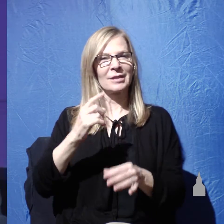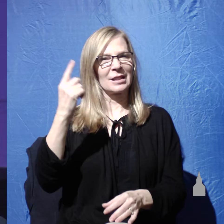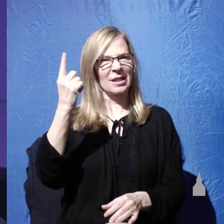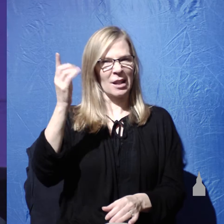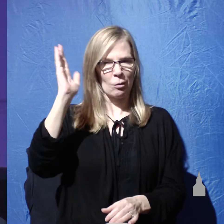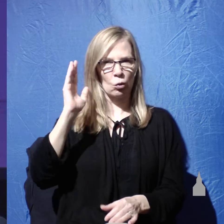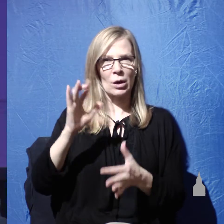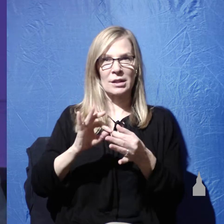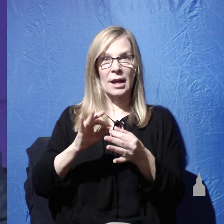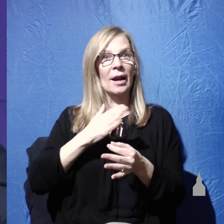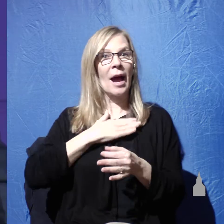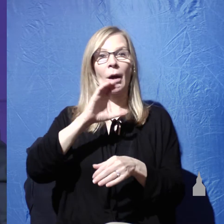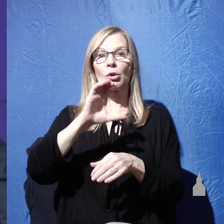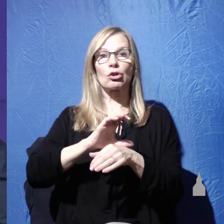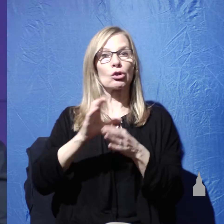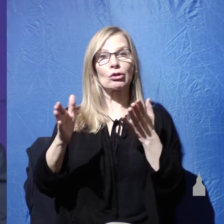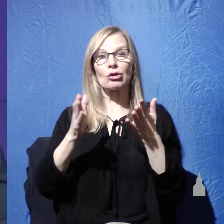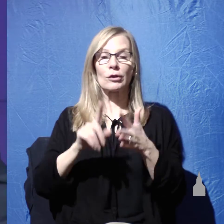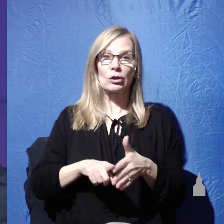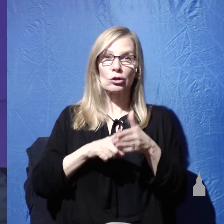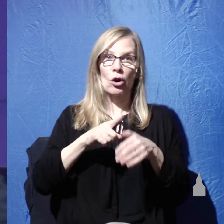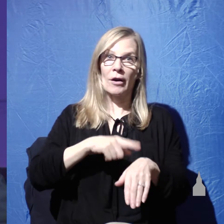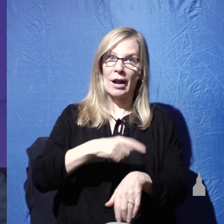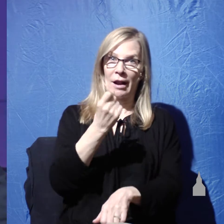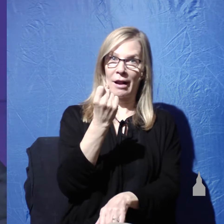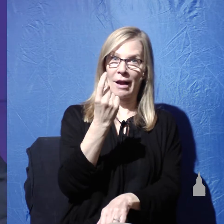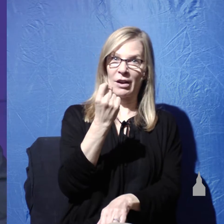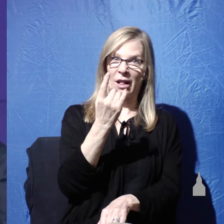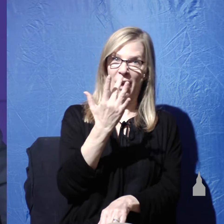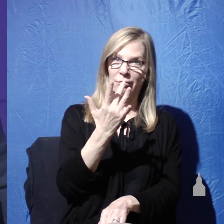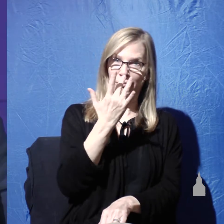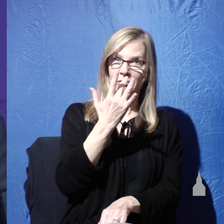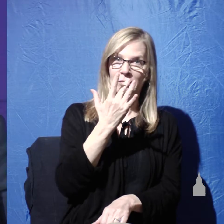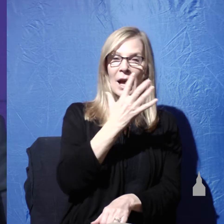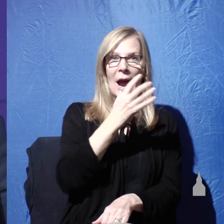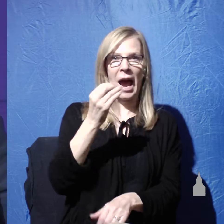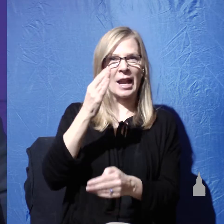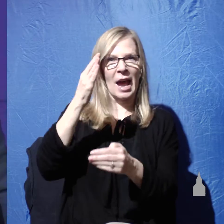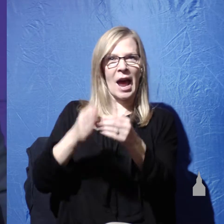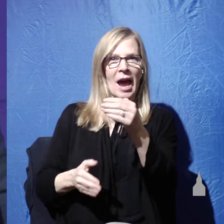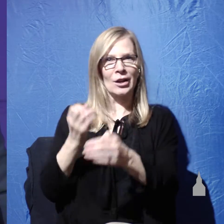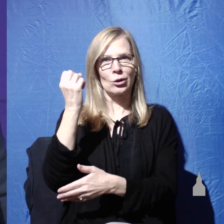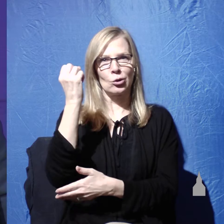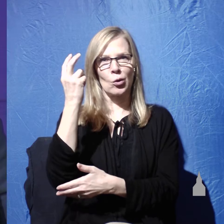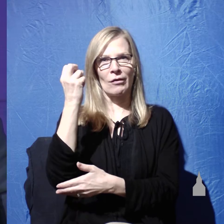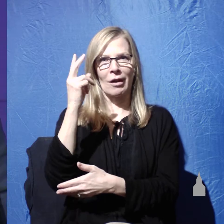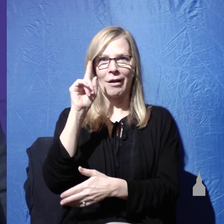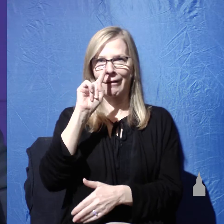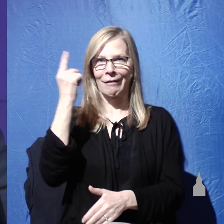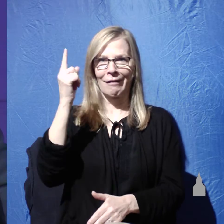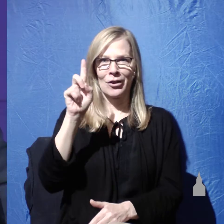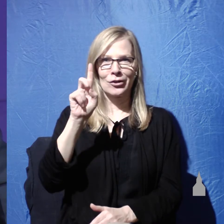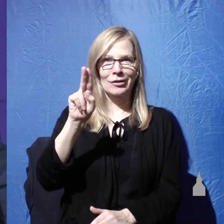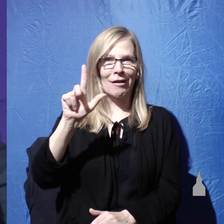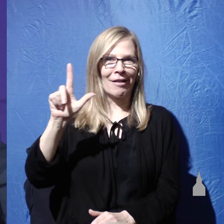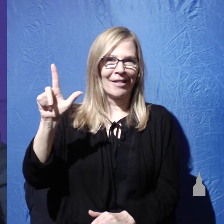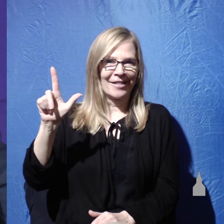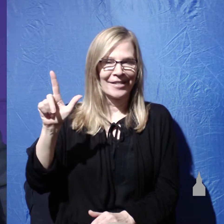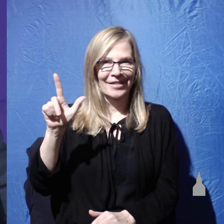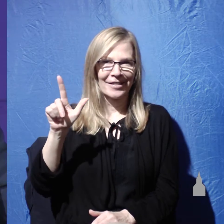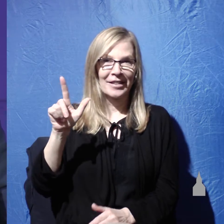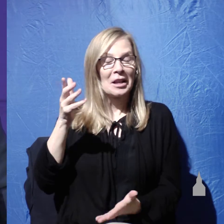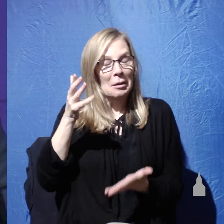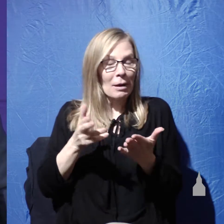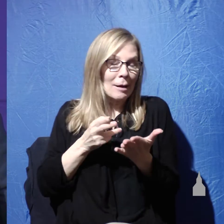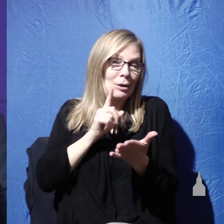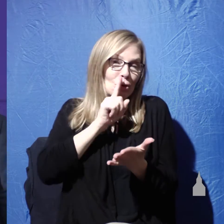someone once said that our church services start at 11 o'clock sharp and end at 12 o'clock dull. Now, that may be true of some churches,